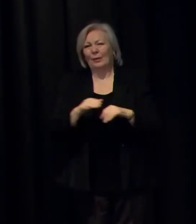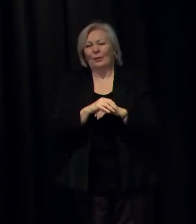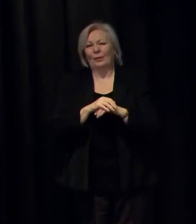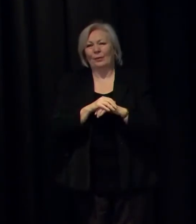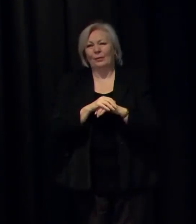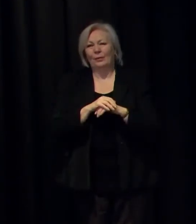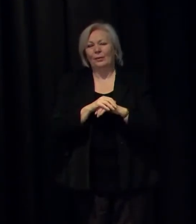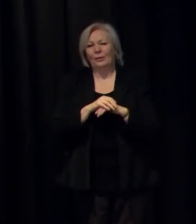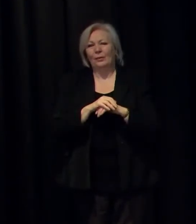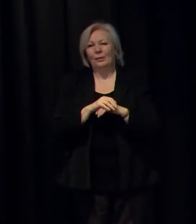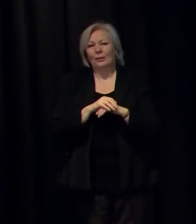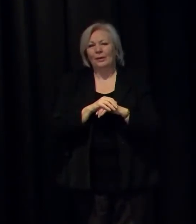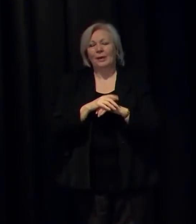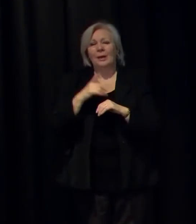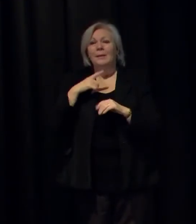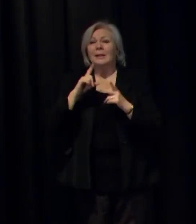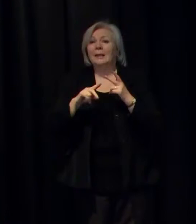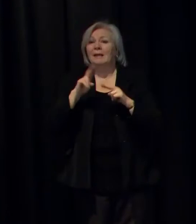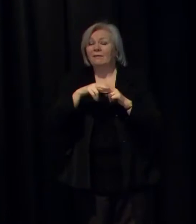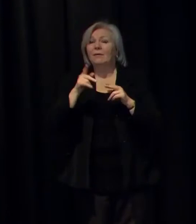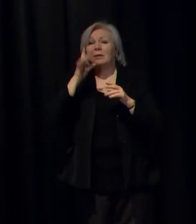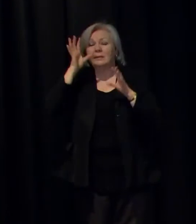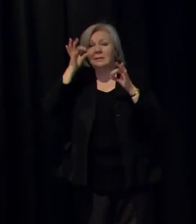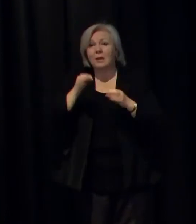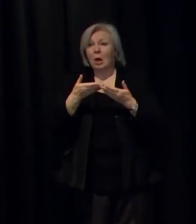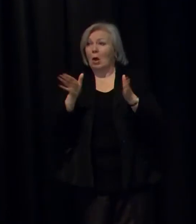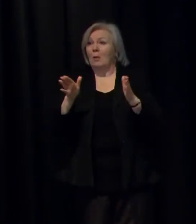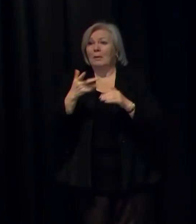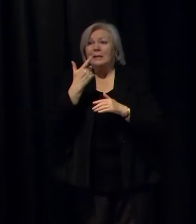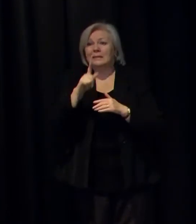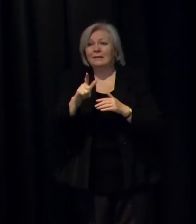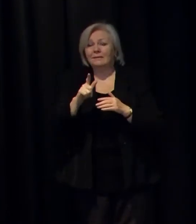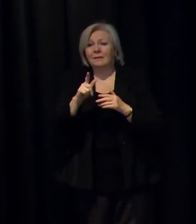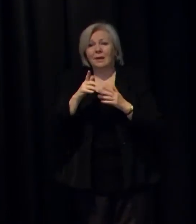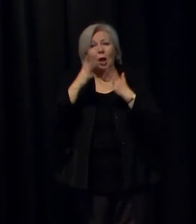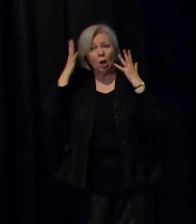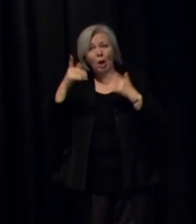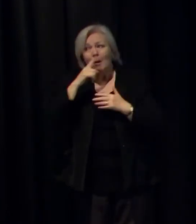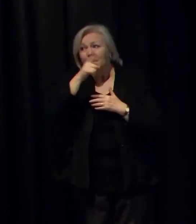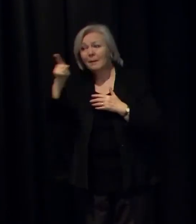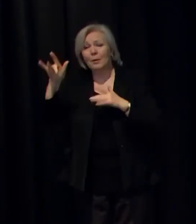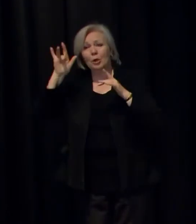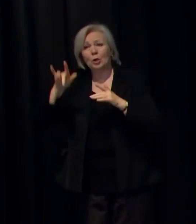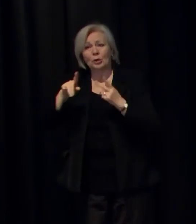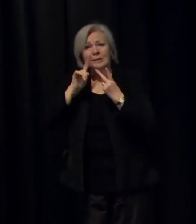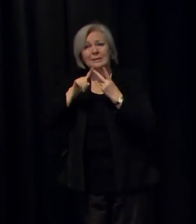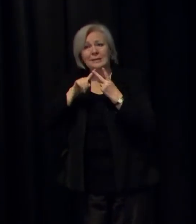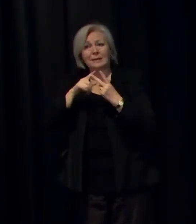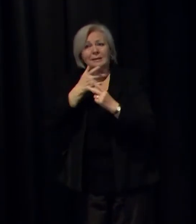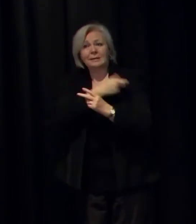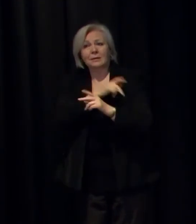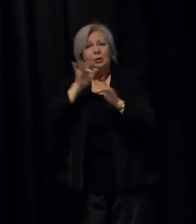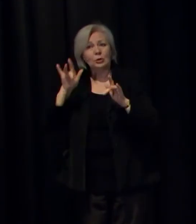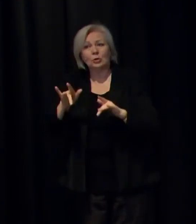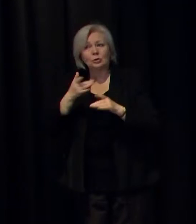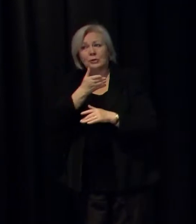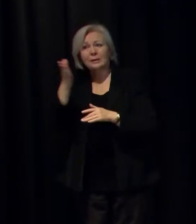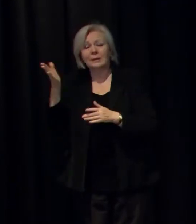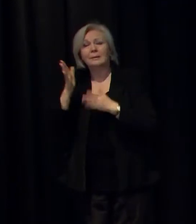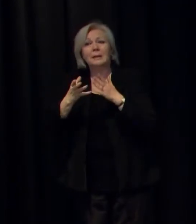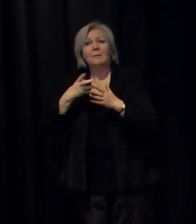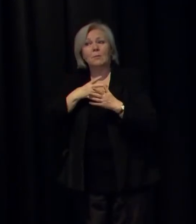literally hundreds of thousands of people who are not protected. They haven't got a second dose yet, and they are at greater risk